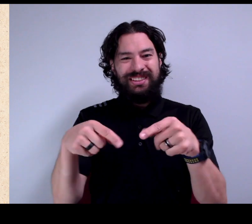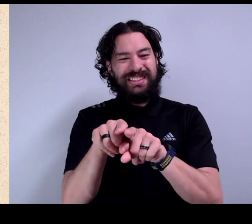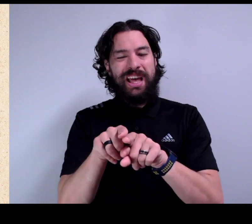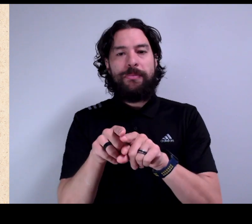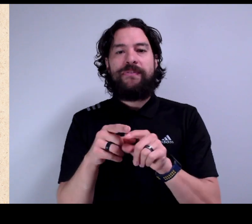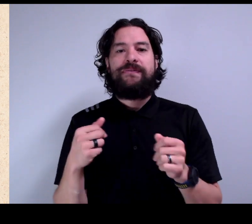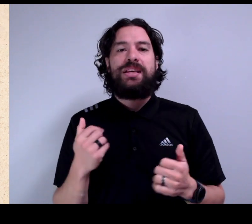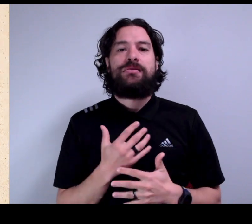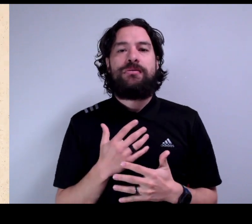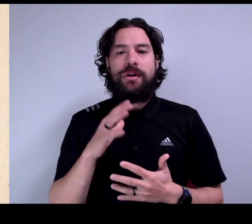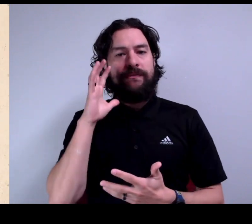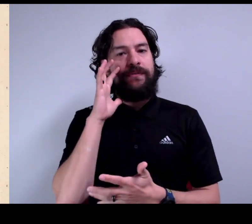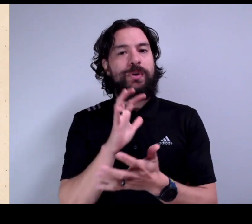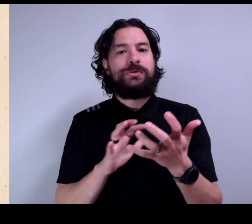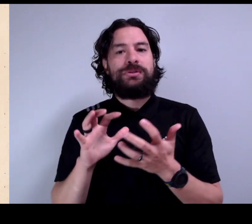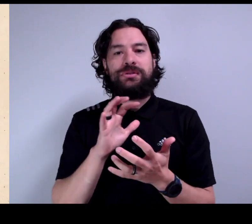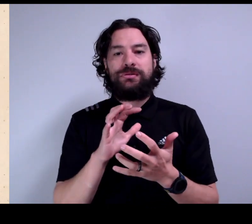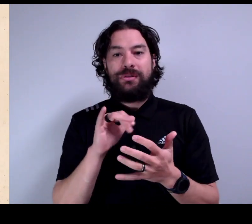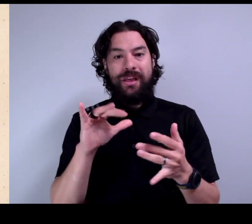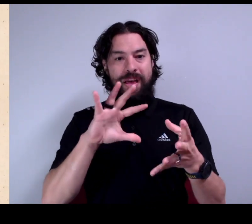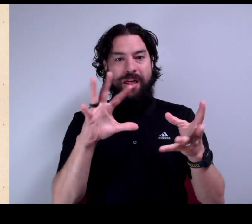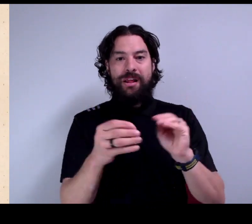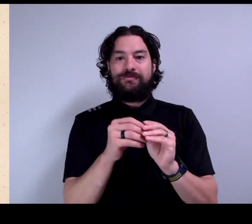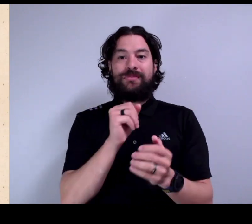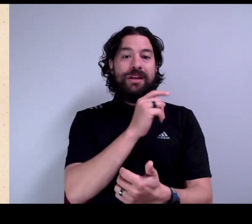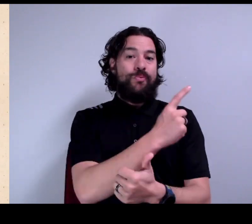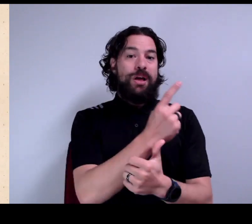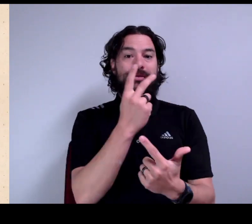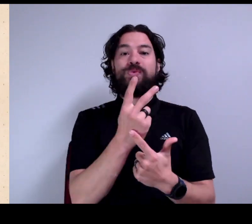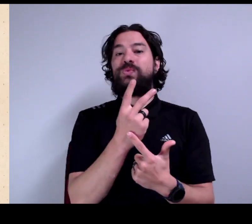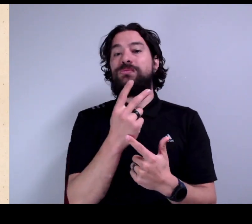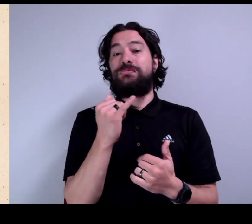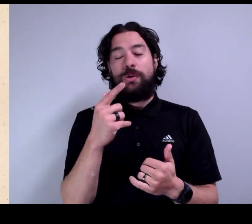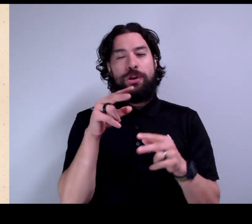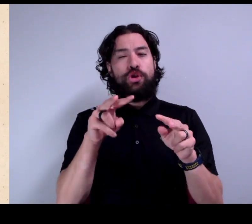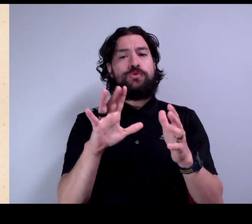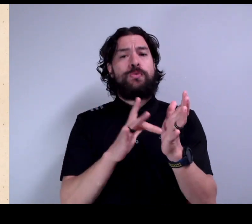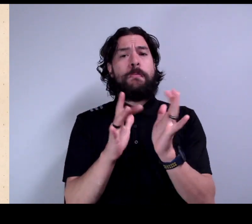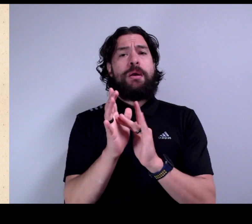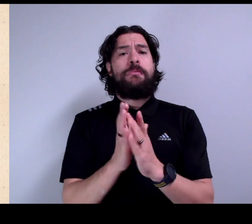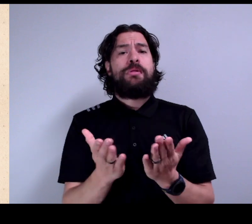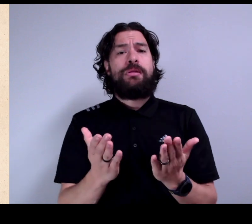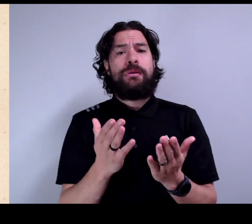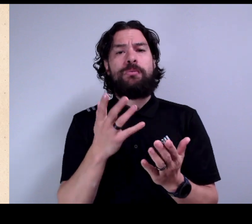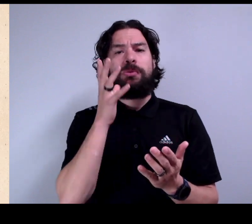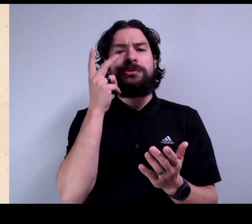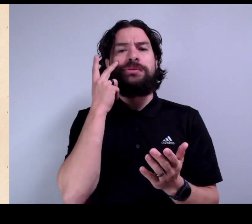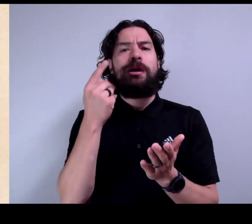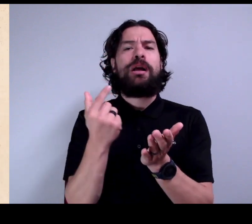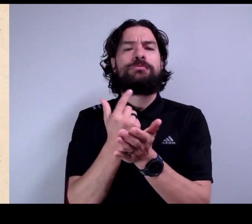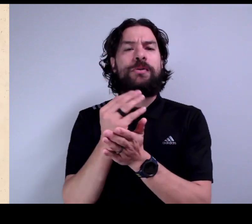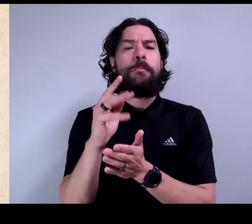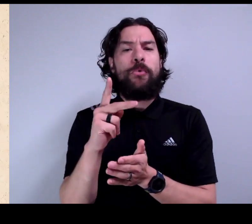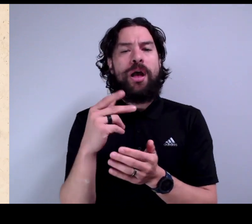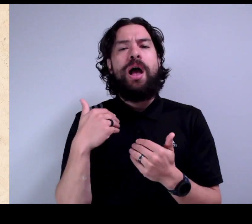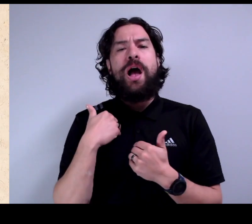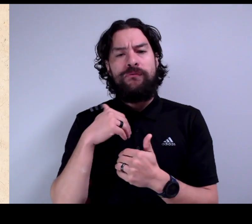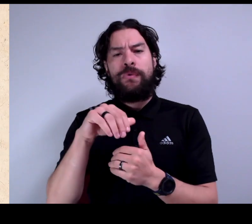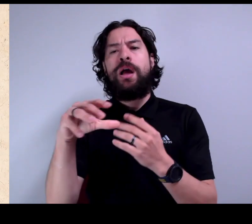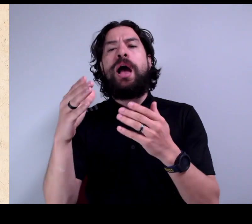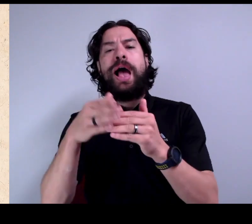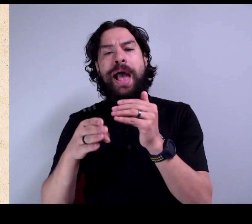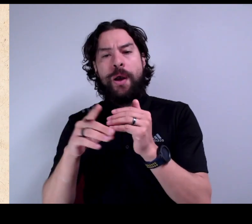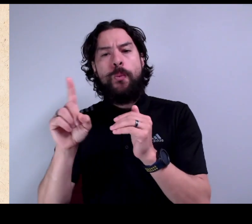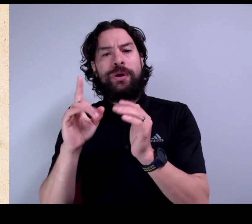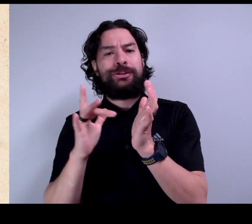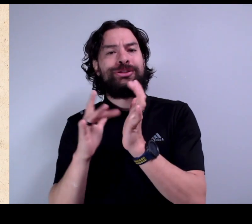showing the same kind of fear and confusion that concluded Acts 2 and 1. Now, if you look in your Bible, you'll see that the Gospel of Mark